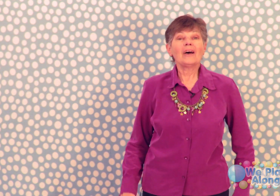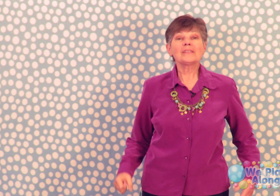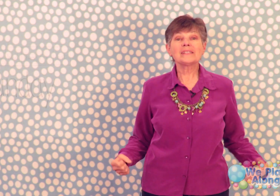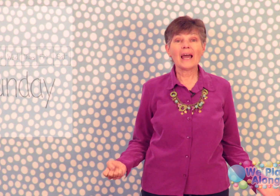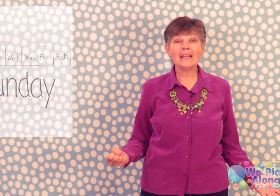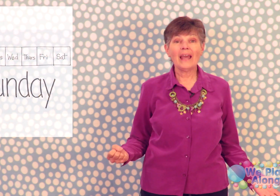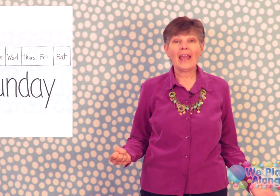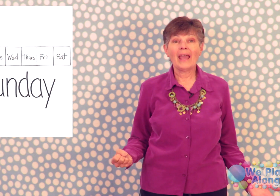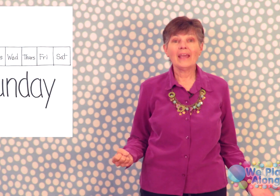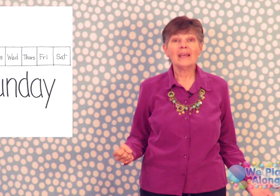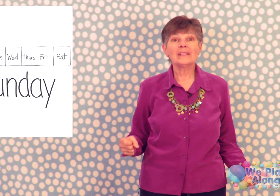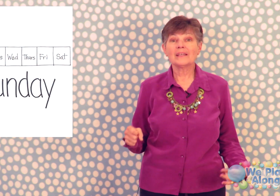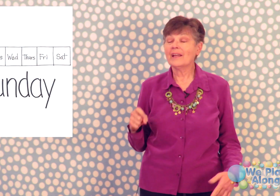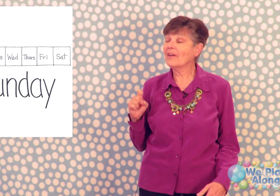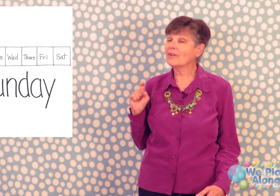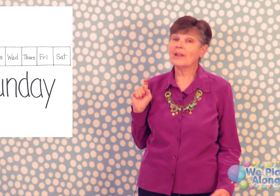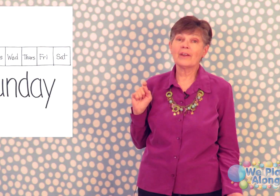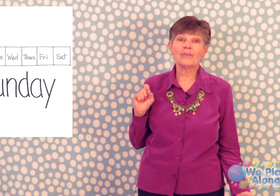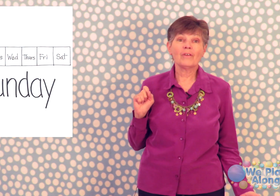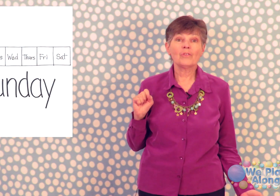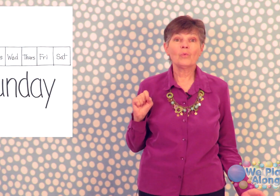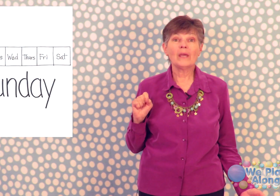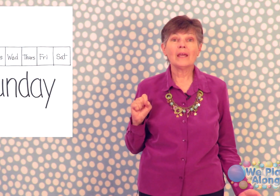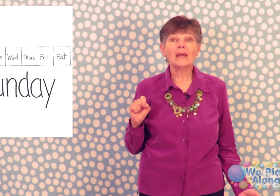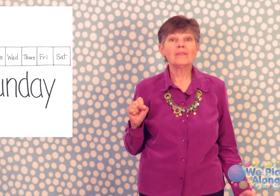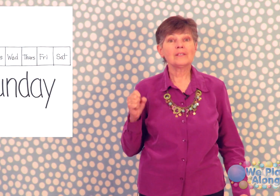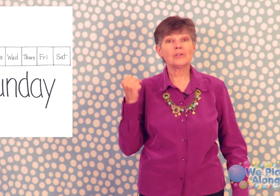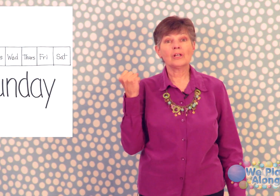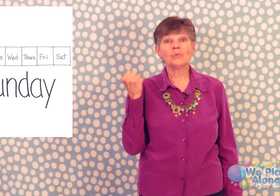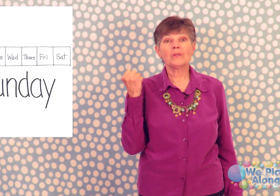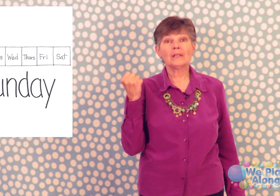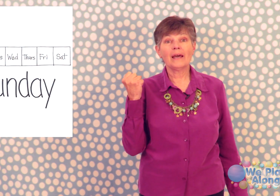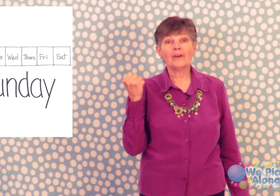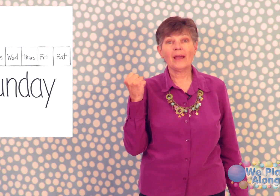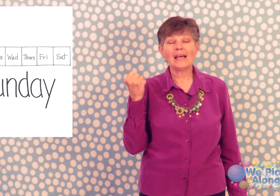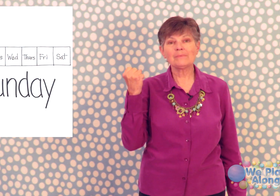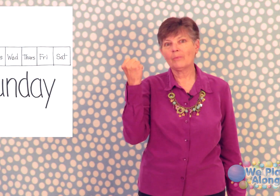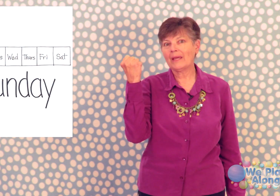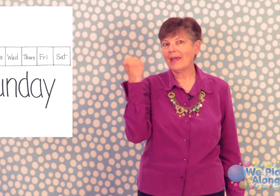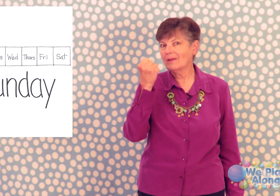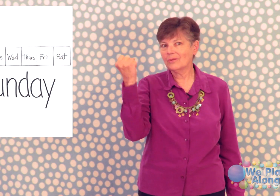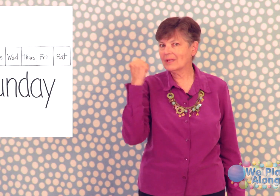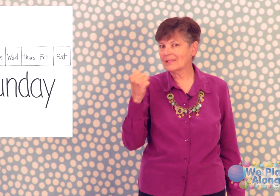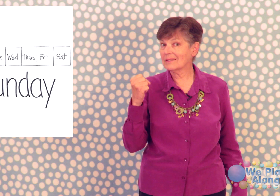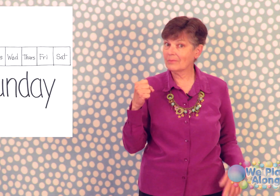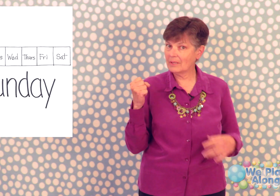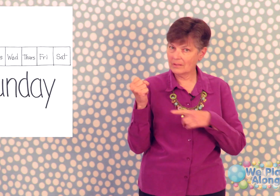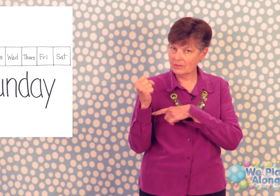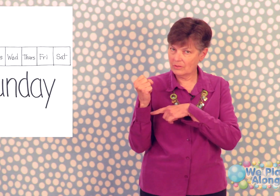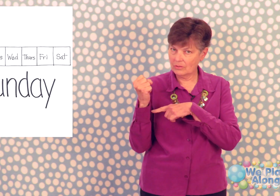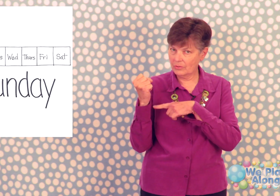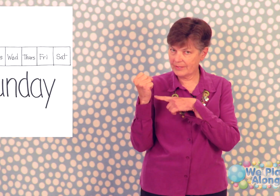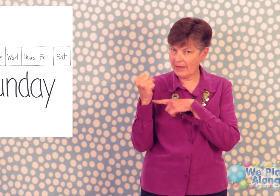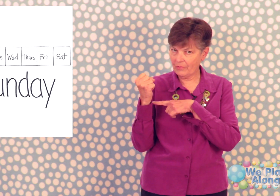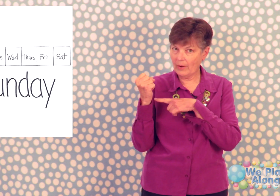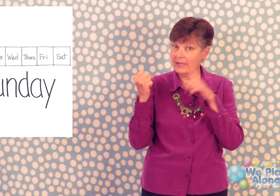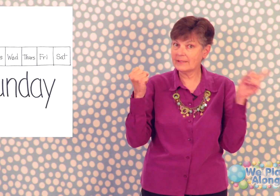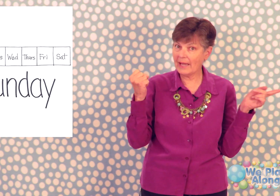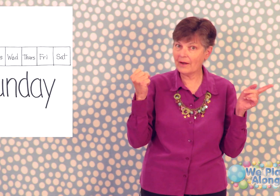Now, Sunday is another letter of the week that starts with the letter S, but we can't do this because we use that for what?